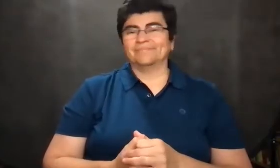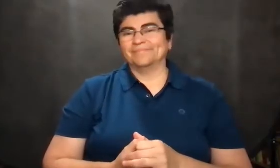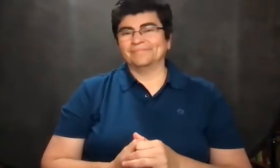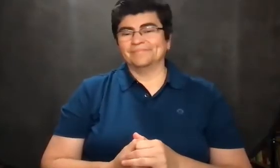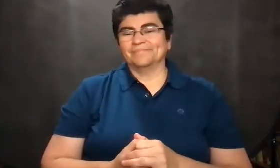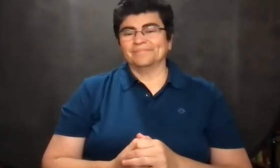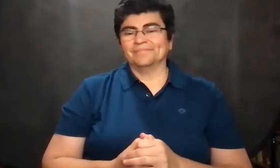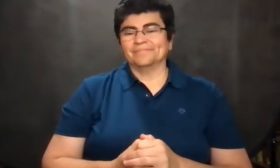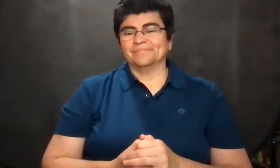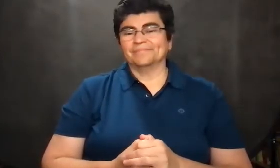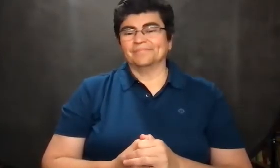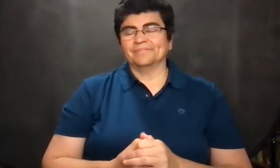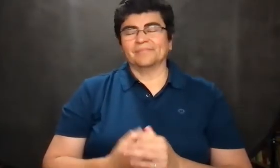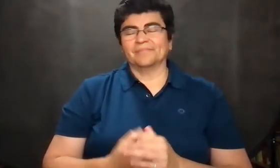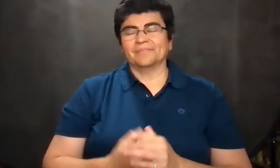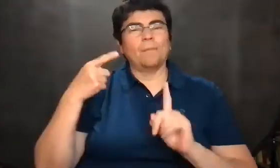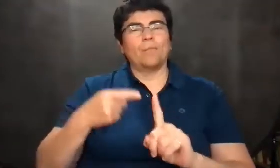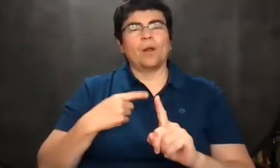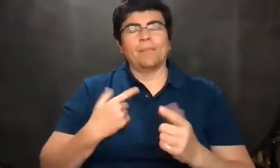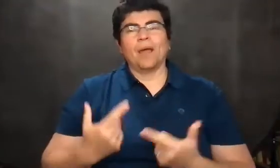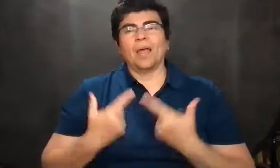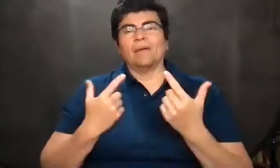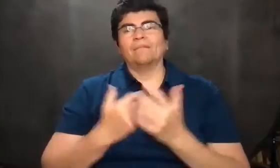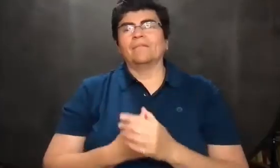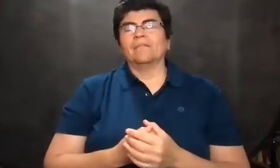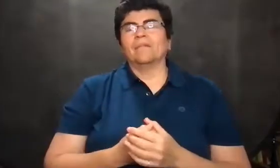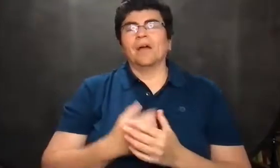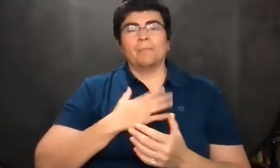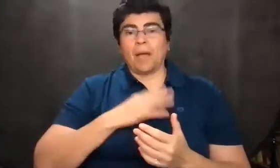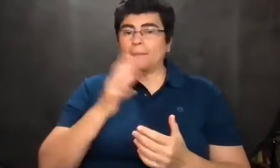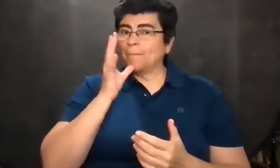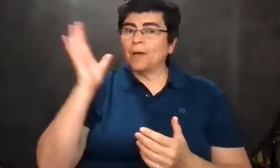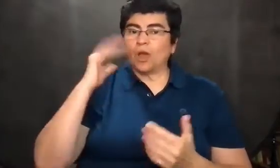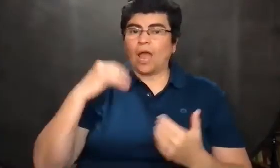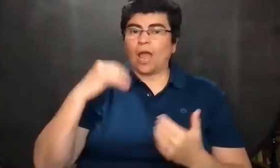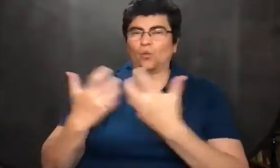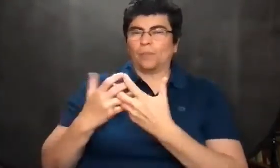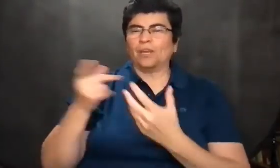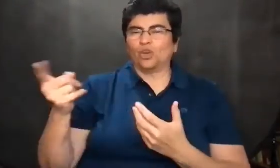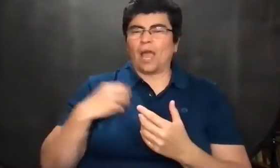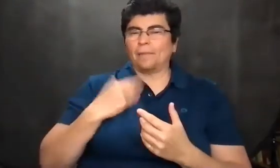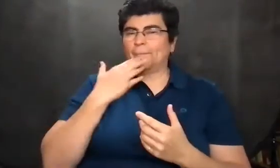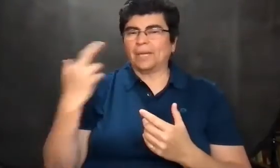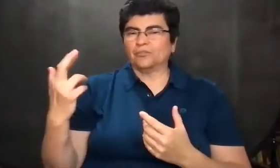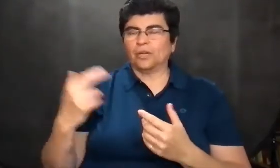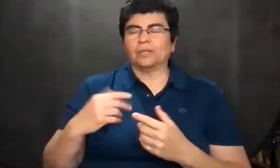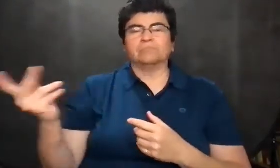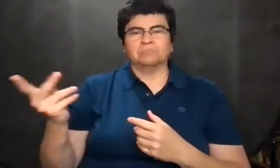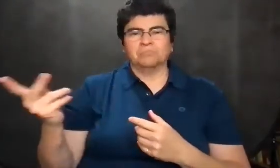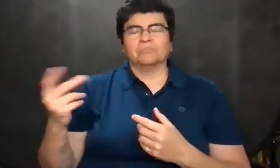I was at one point in my life that my mother had a roommate, her and her best friend. Both of them lost their husbands and they